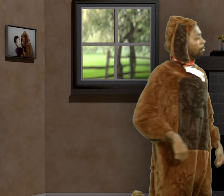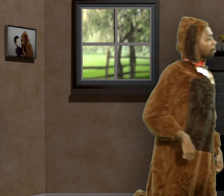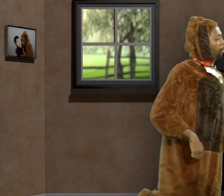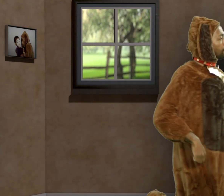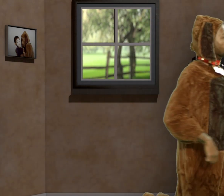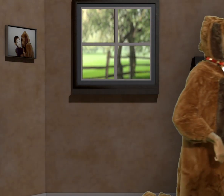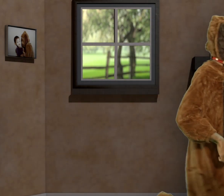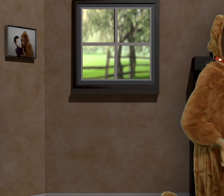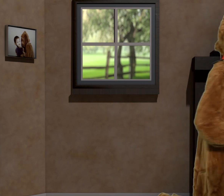Here.